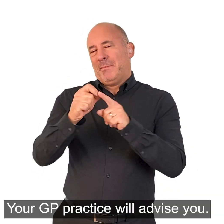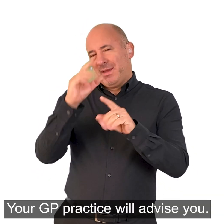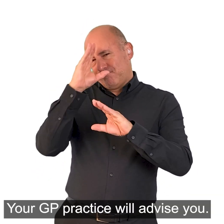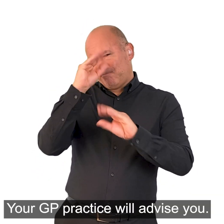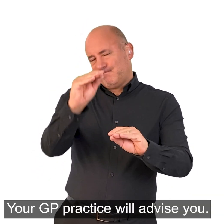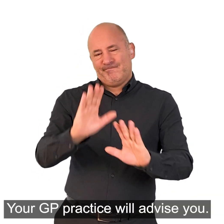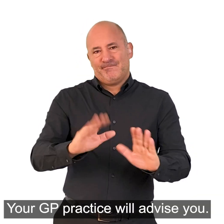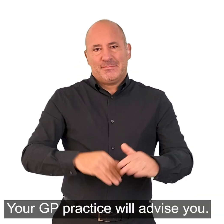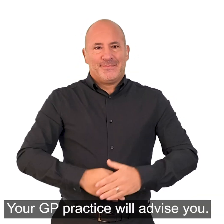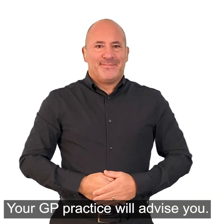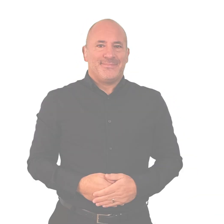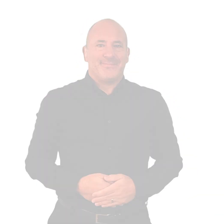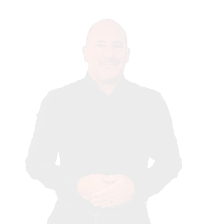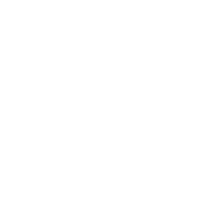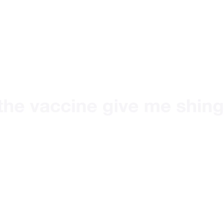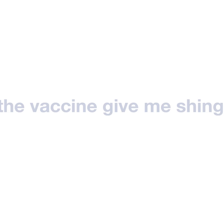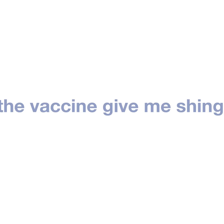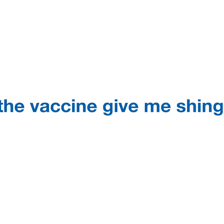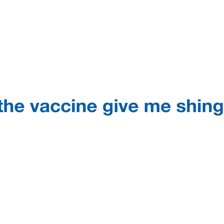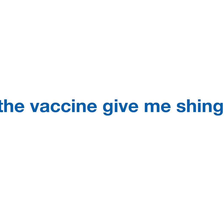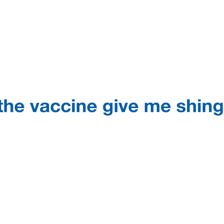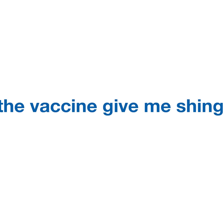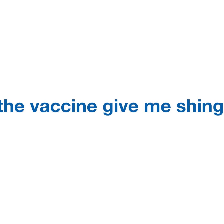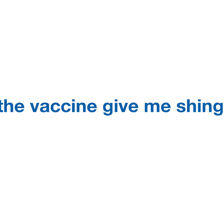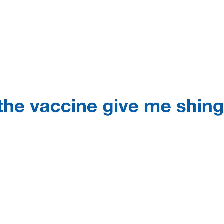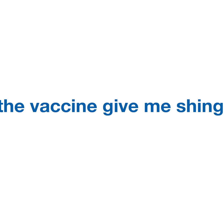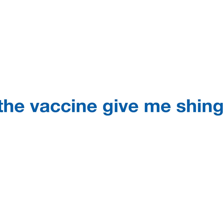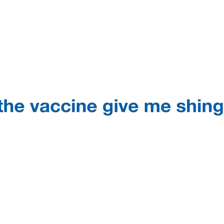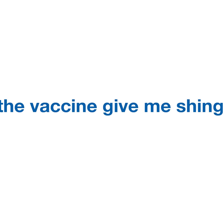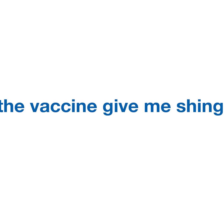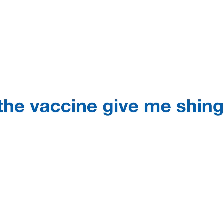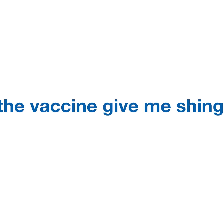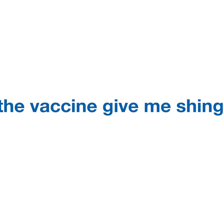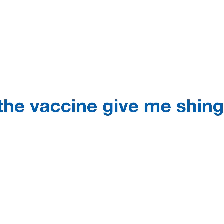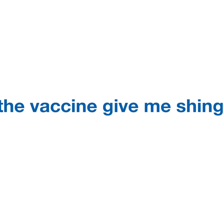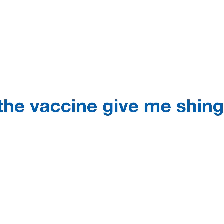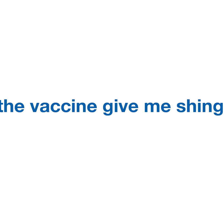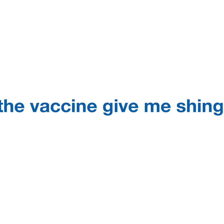GP practice will advise you. Can the vaccine give me shingles?